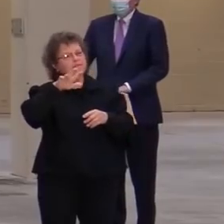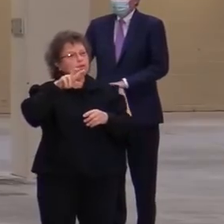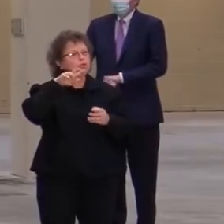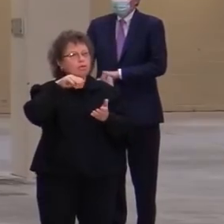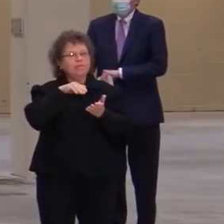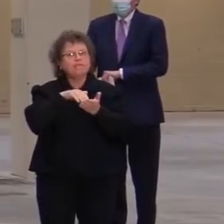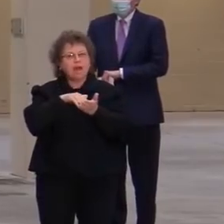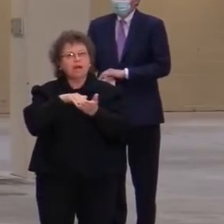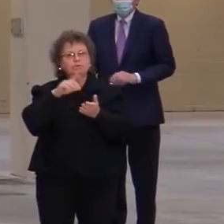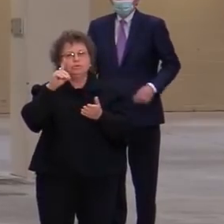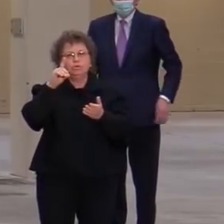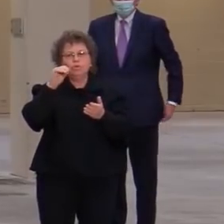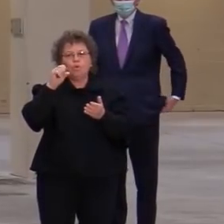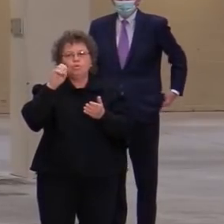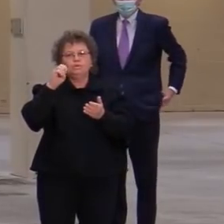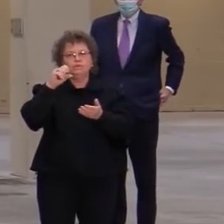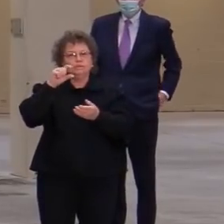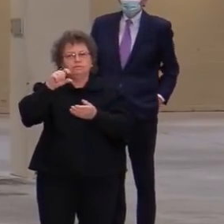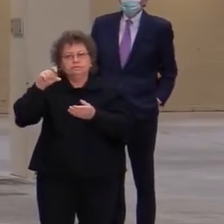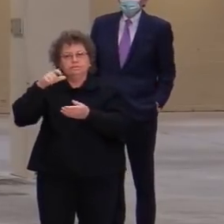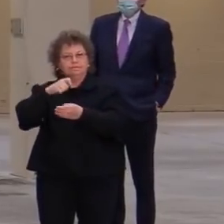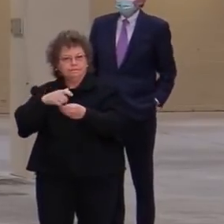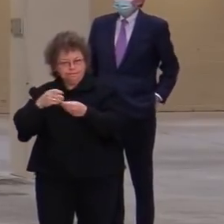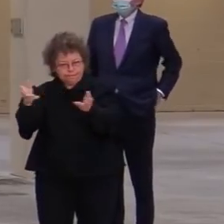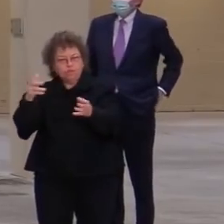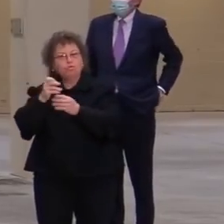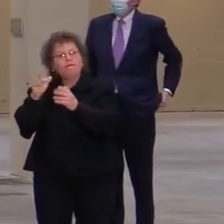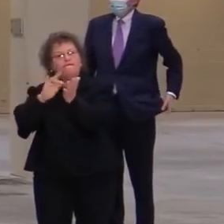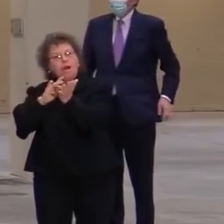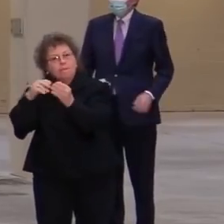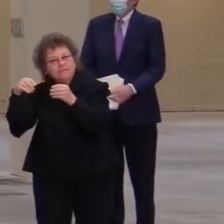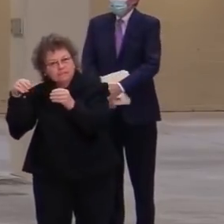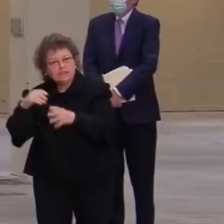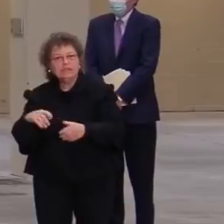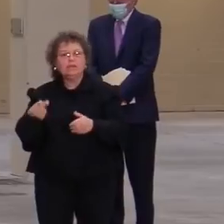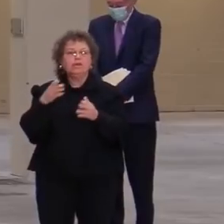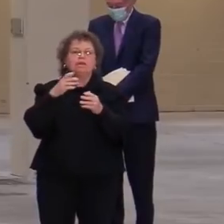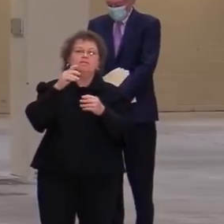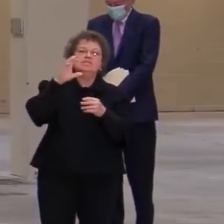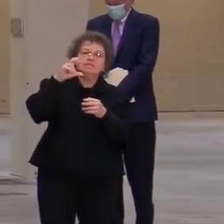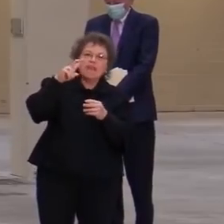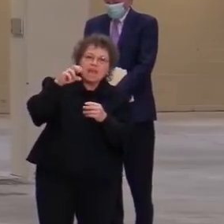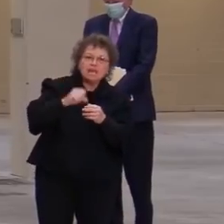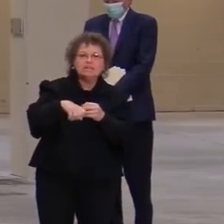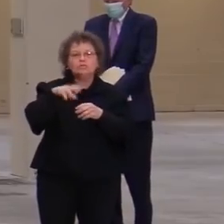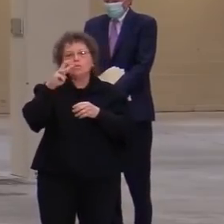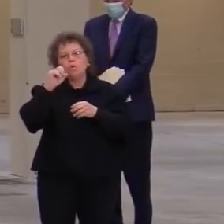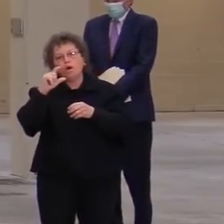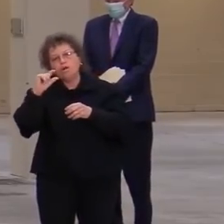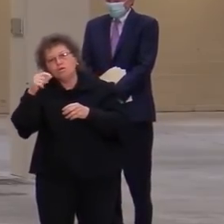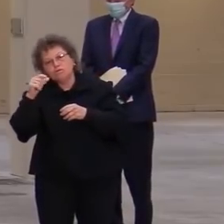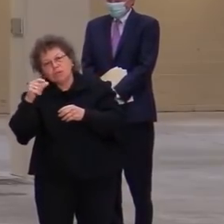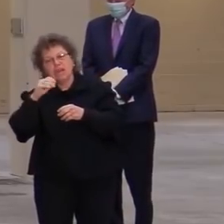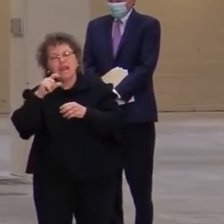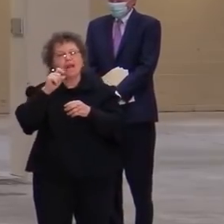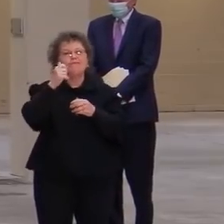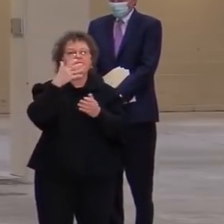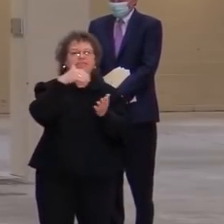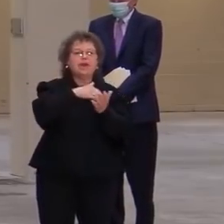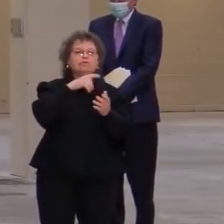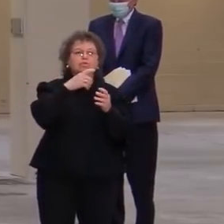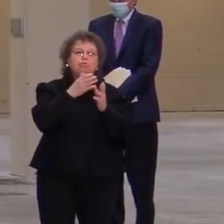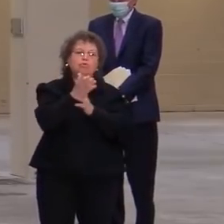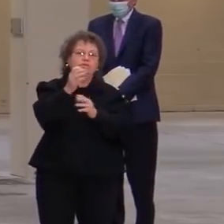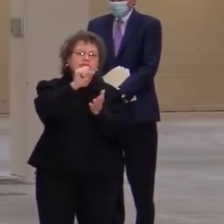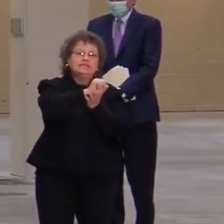152,000 doses through the federal retail pharmacy program, and an additional 13,000 doses through the state allocation.